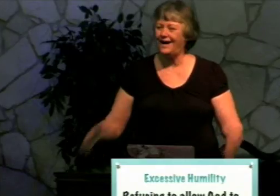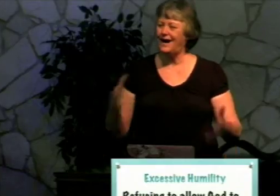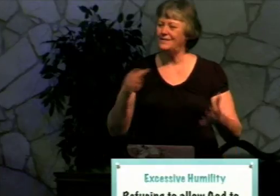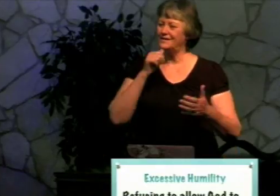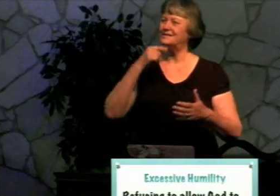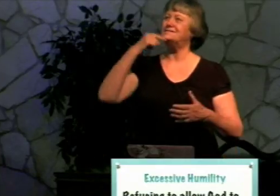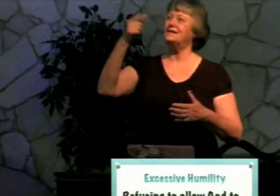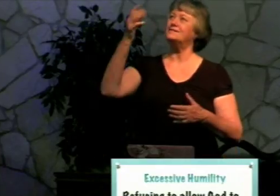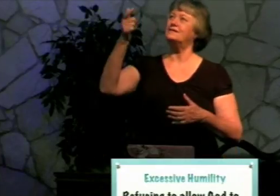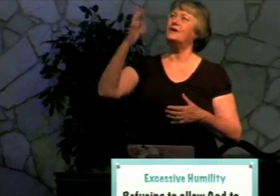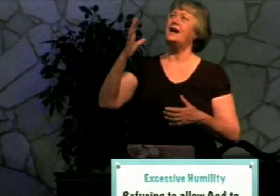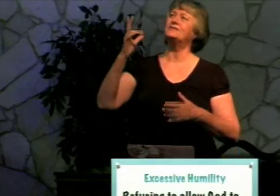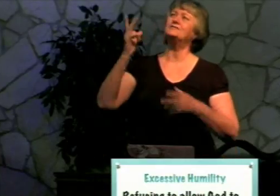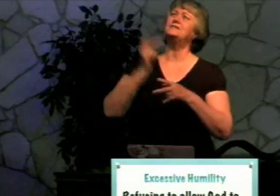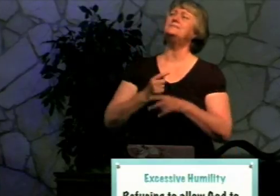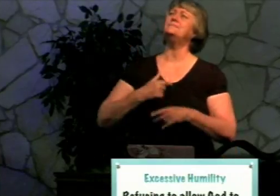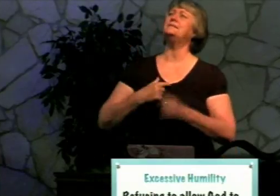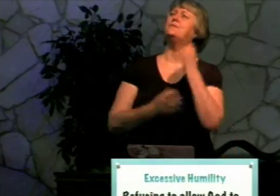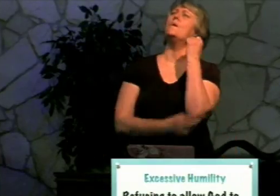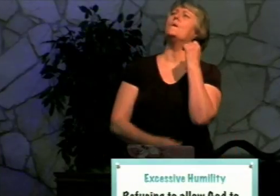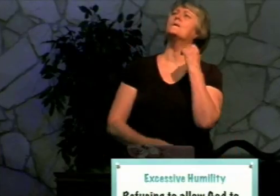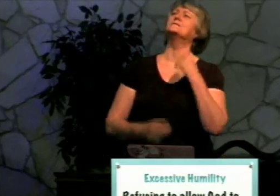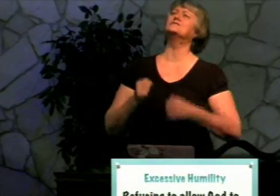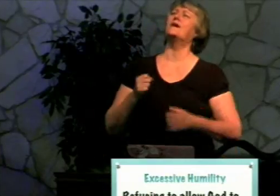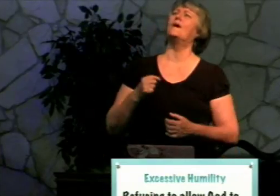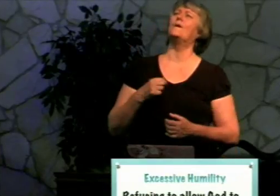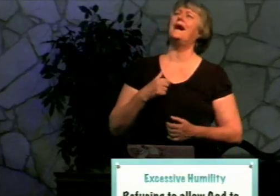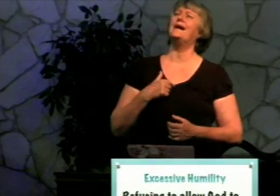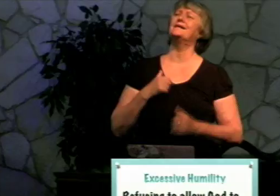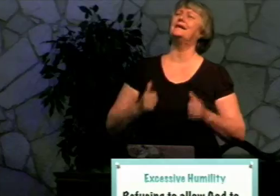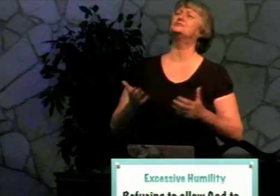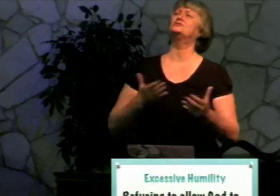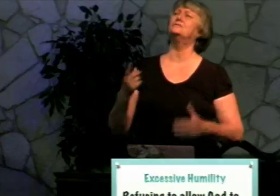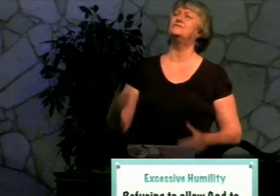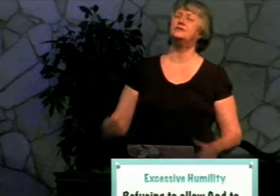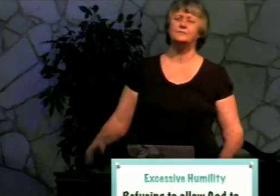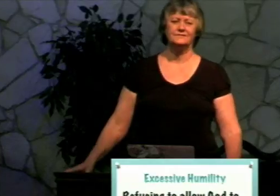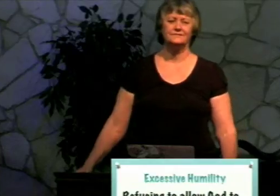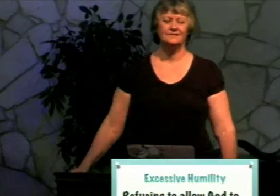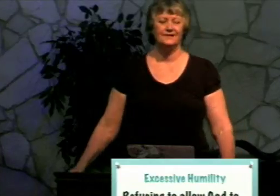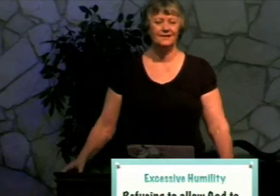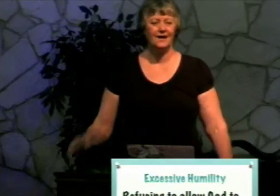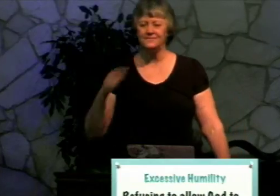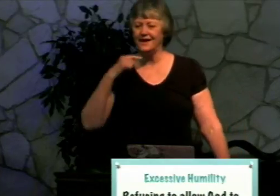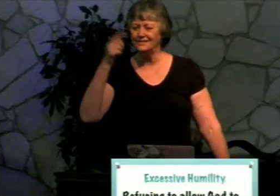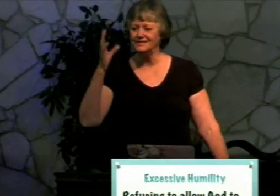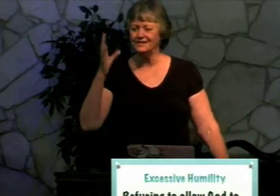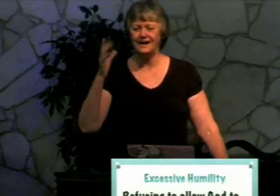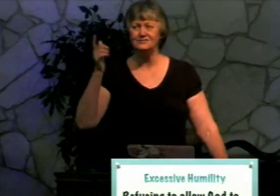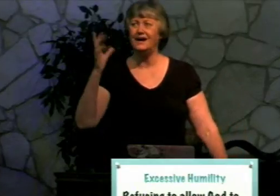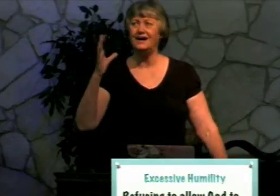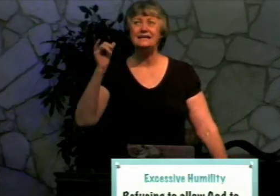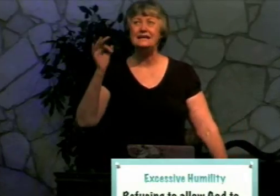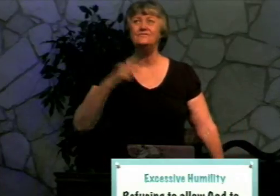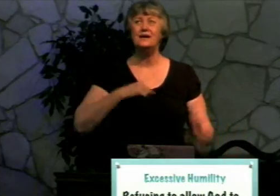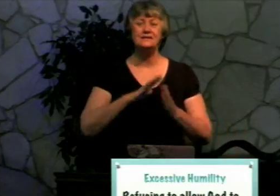I'm not going to tell God, God, keep me poor so I can serve You. I'm telling God, God, if I